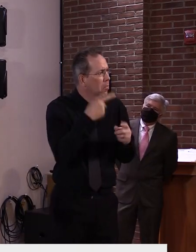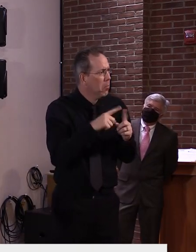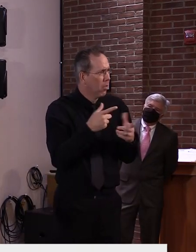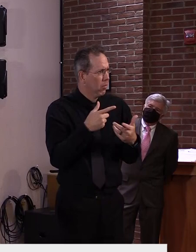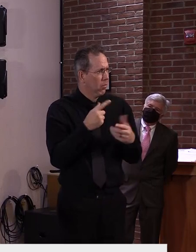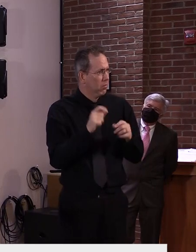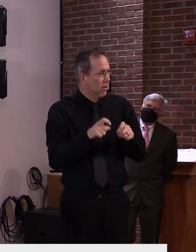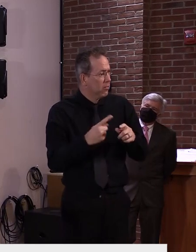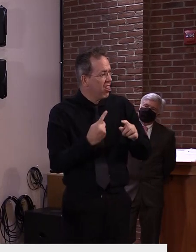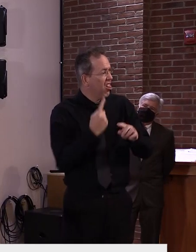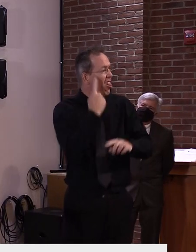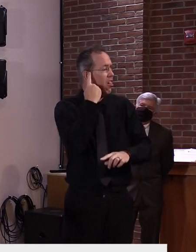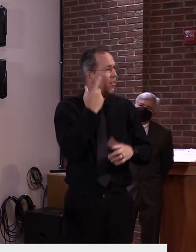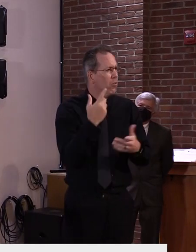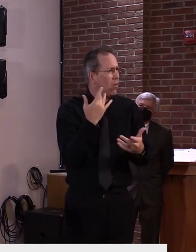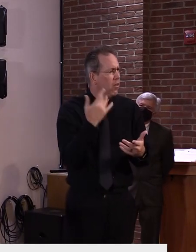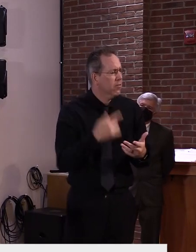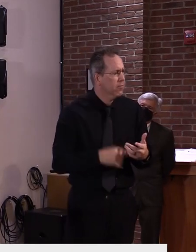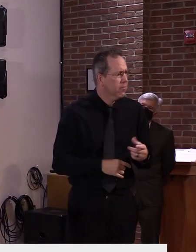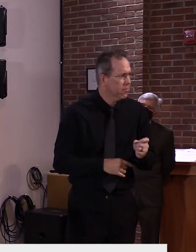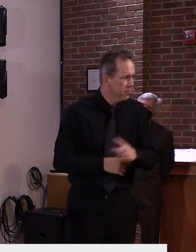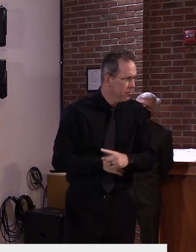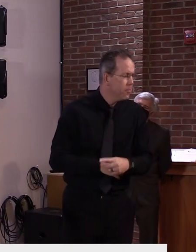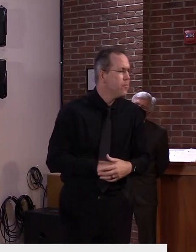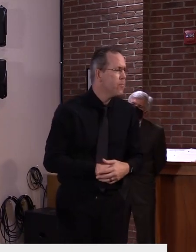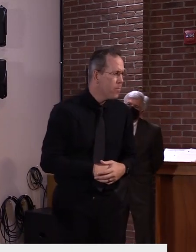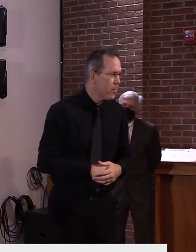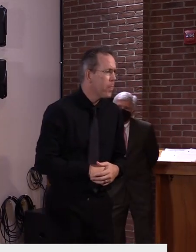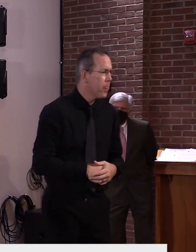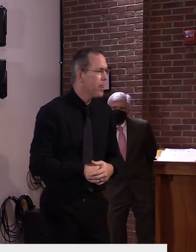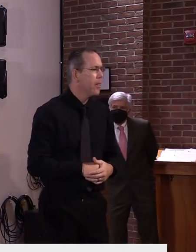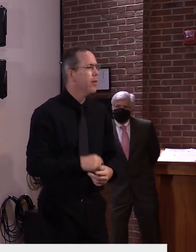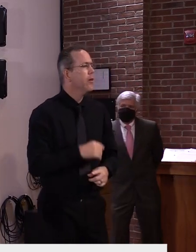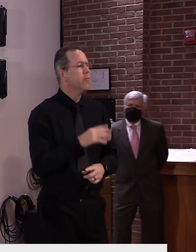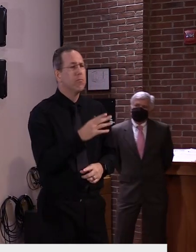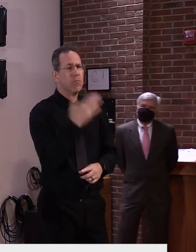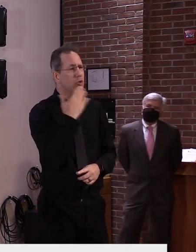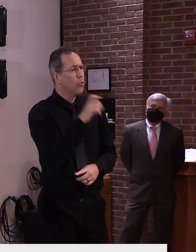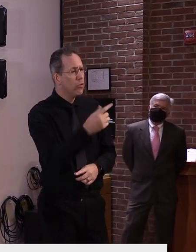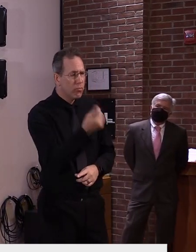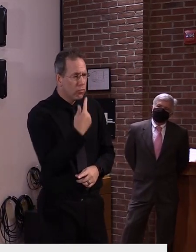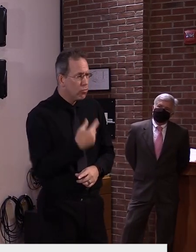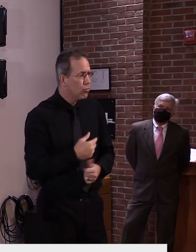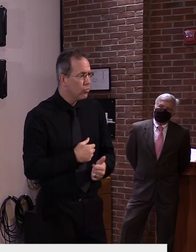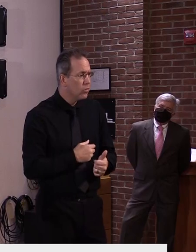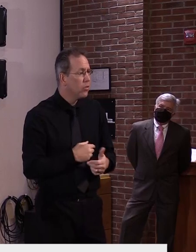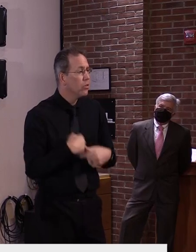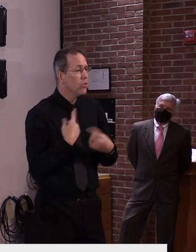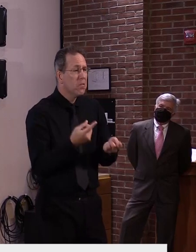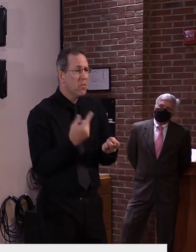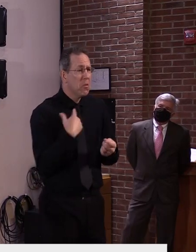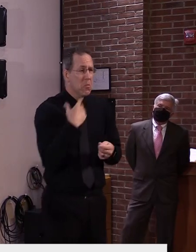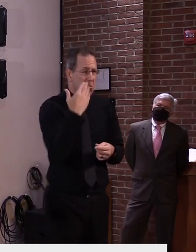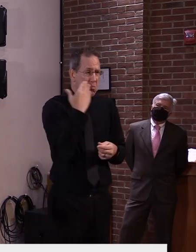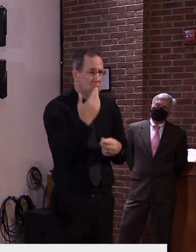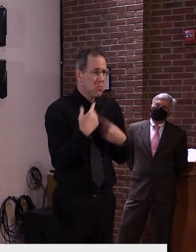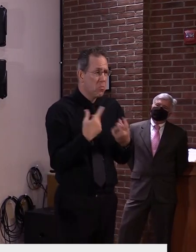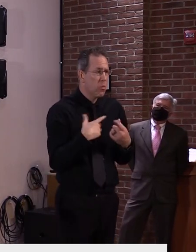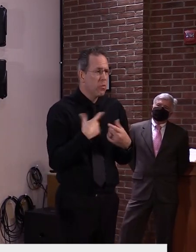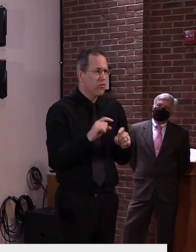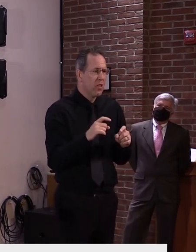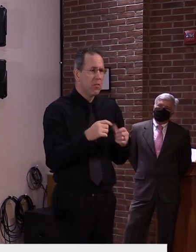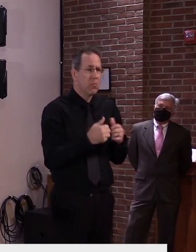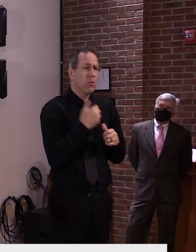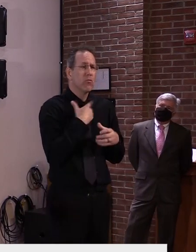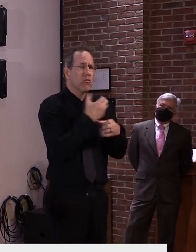the sort of traditional, we'll call it now, and time-honored test is the nasopharyngeal swab, which goes